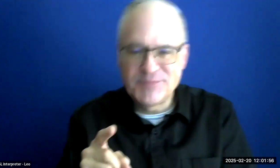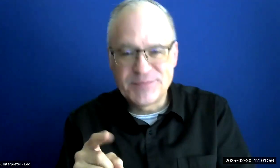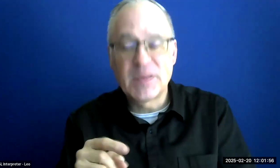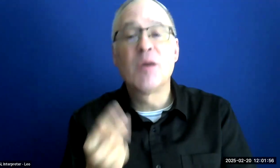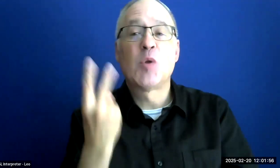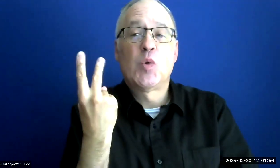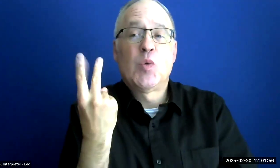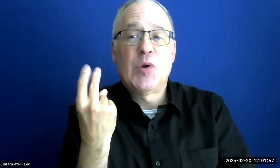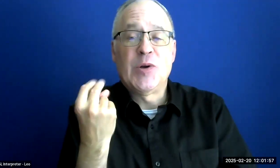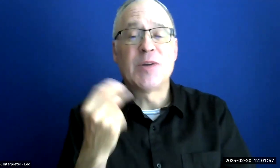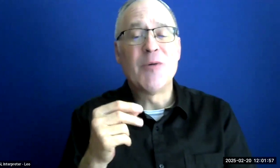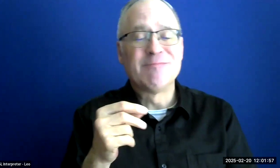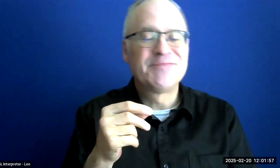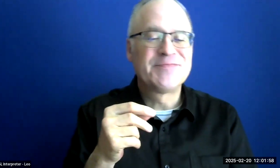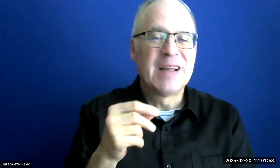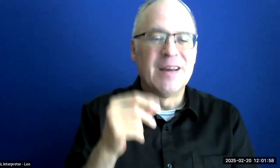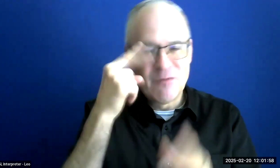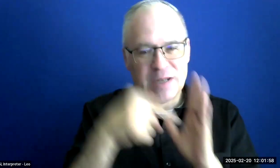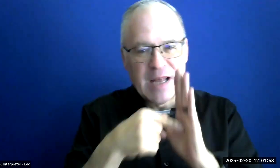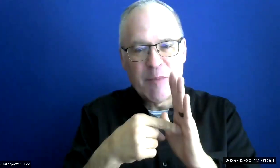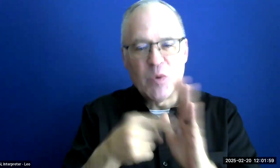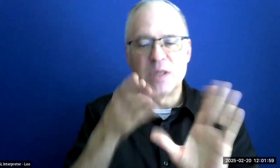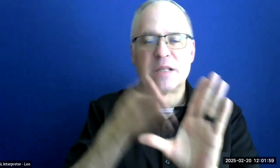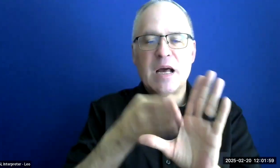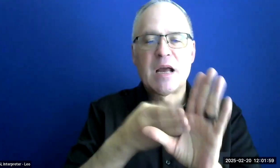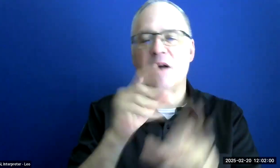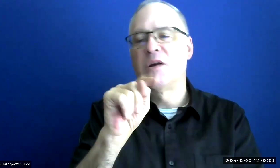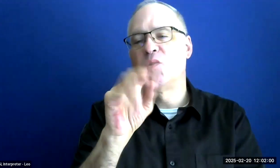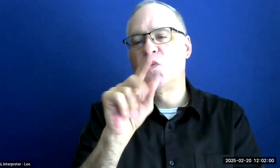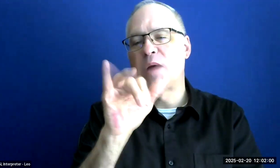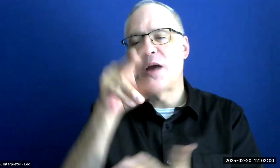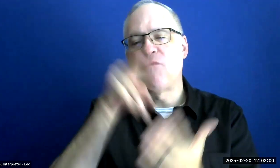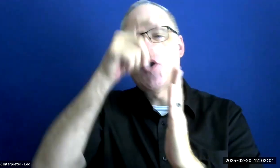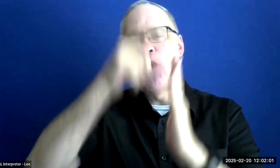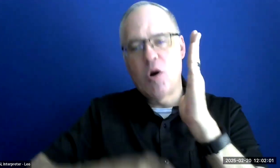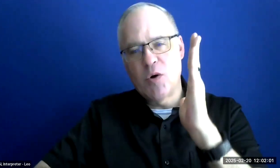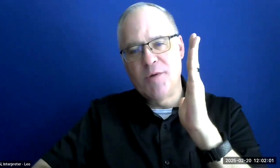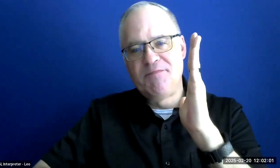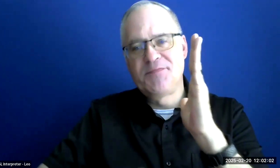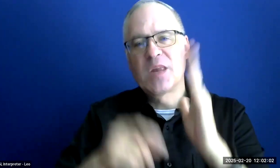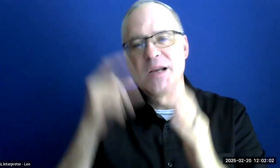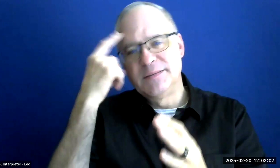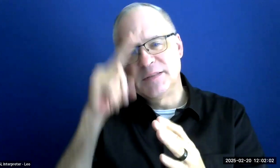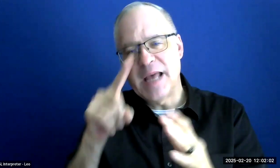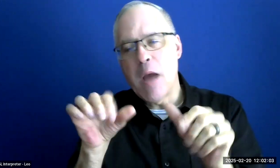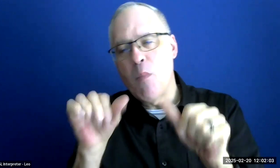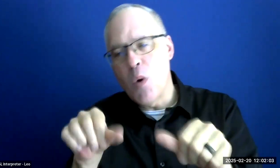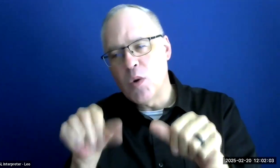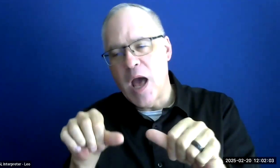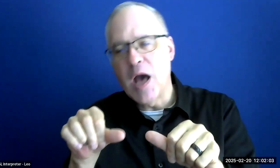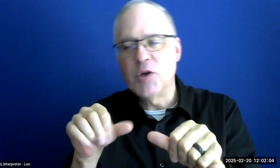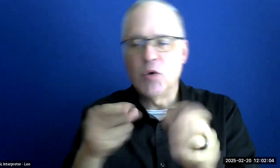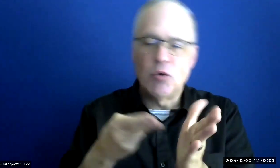this article in Psychology Today about something called the illusory truth effect. So bear with me for a second